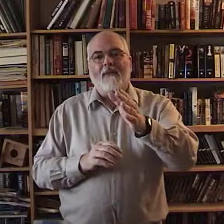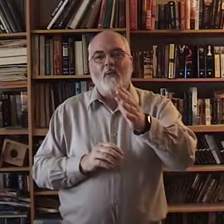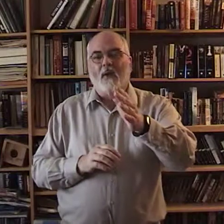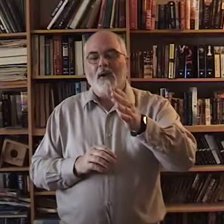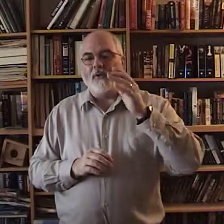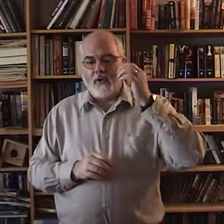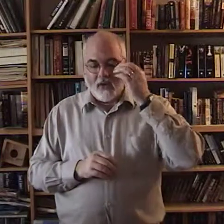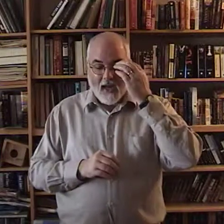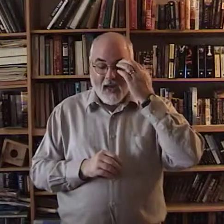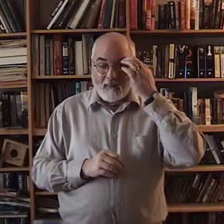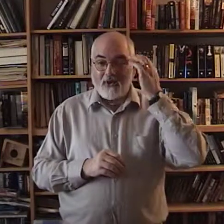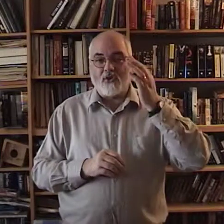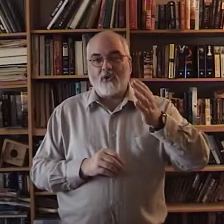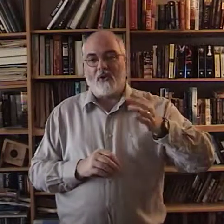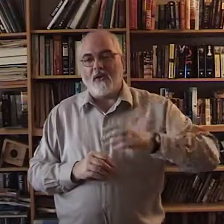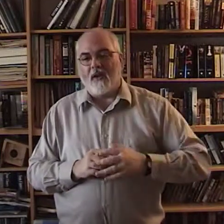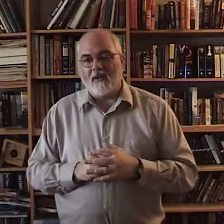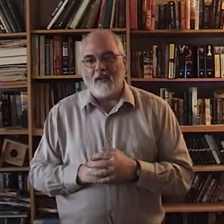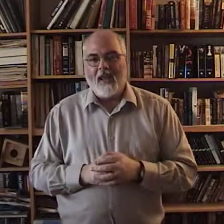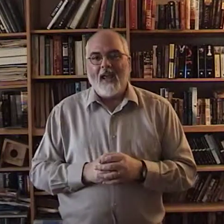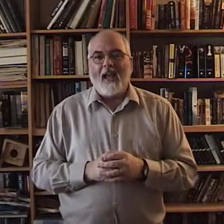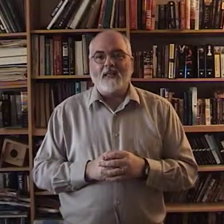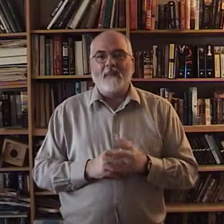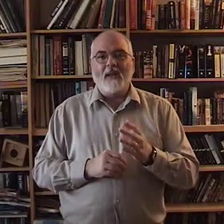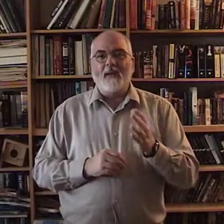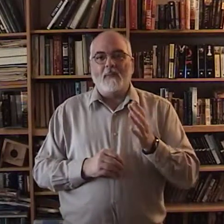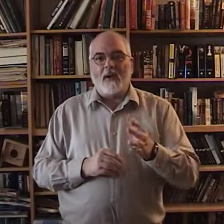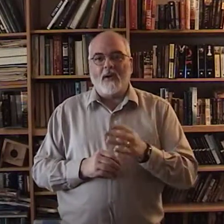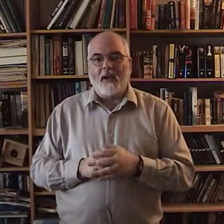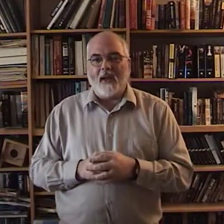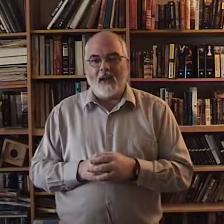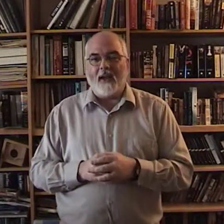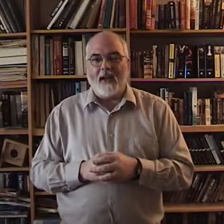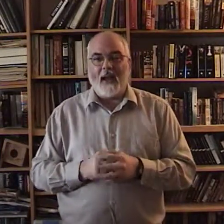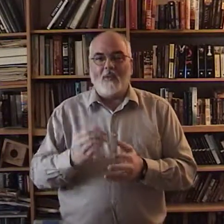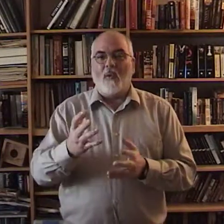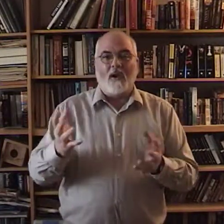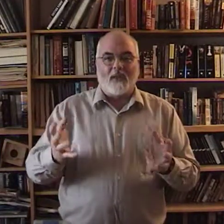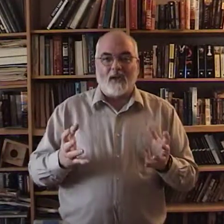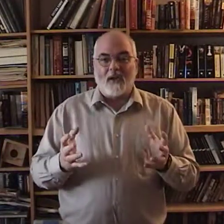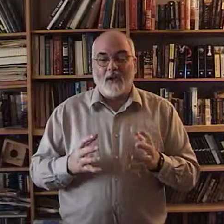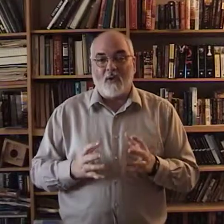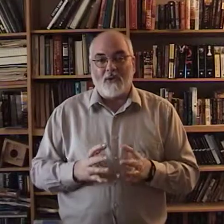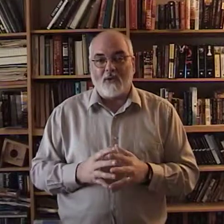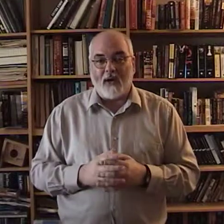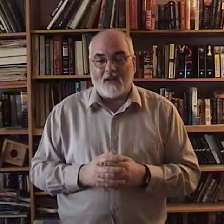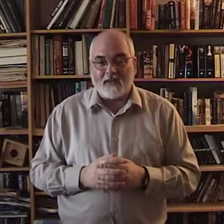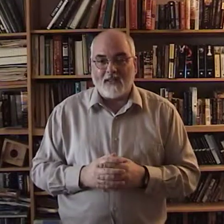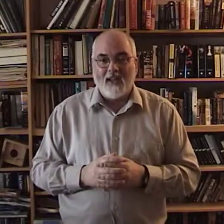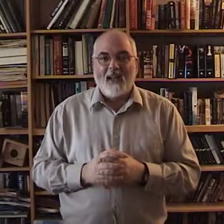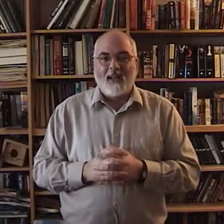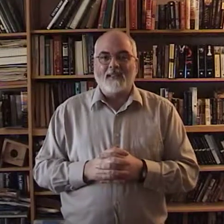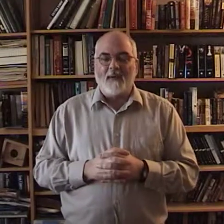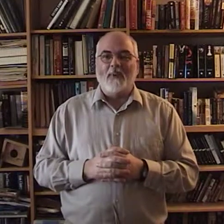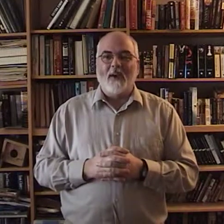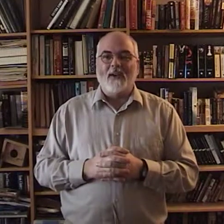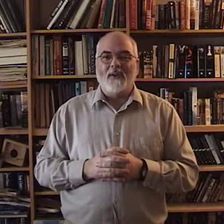Every one of you, I am certain of it, has been to Burger King and gotten one of their little golden crowns at some point in your